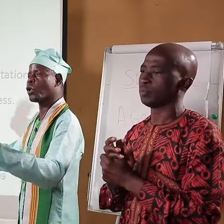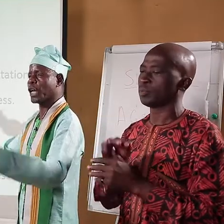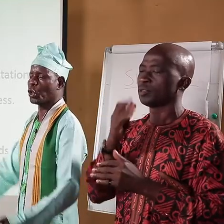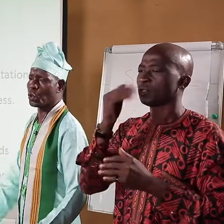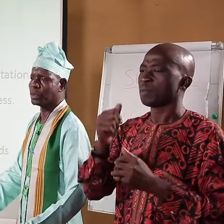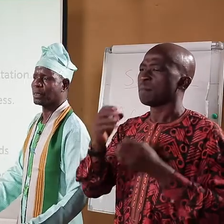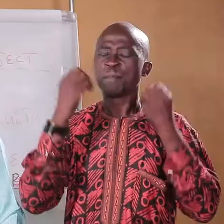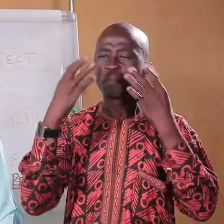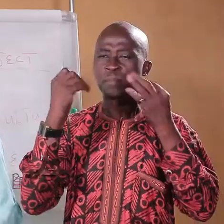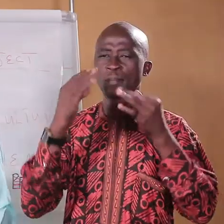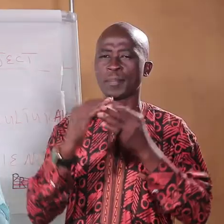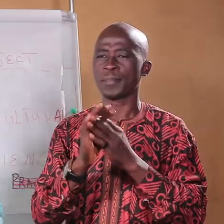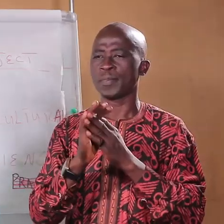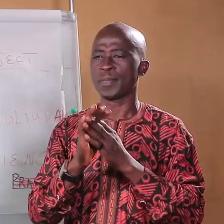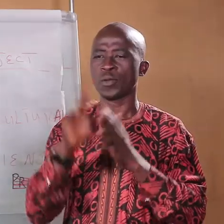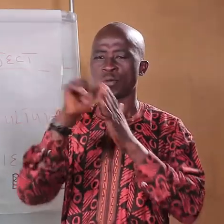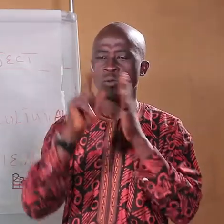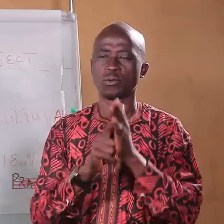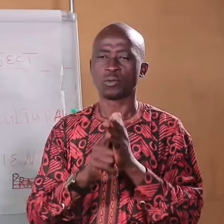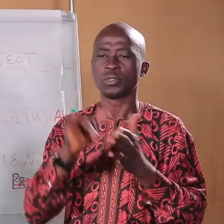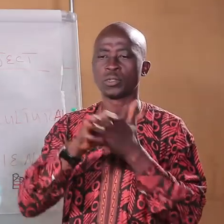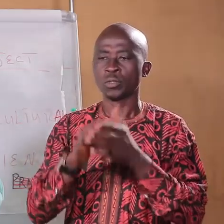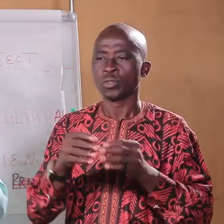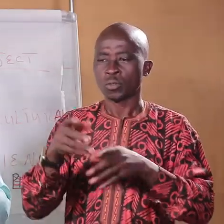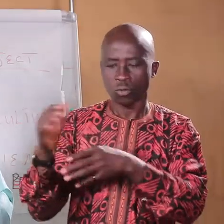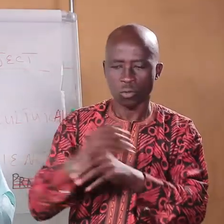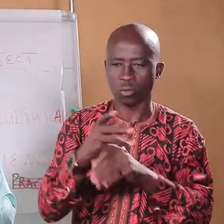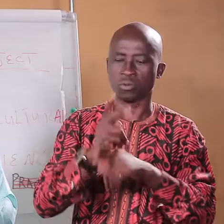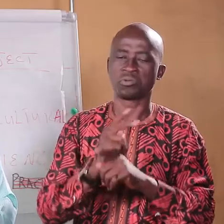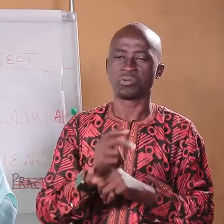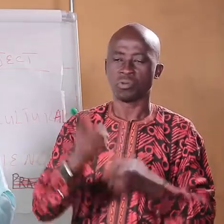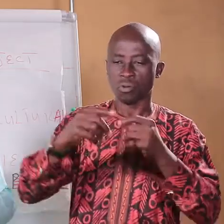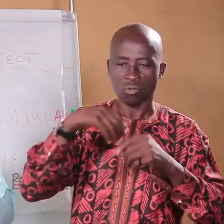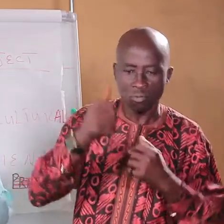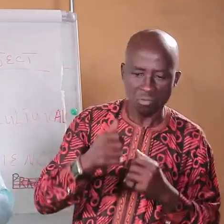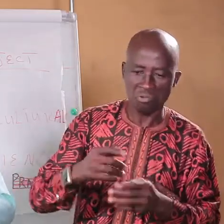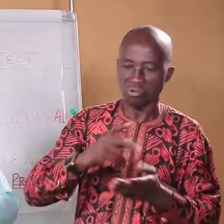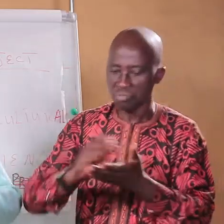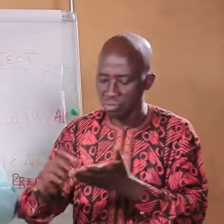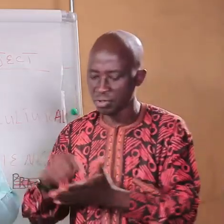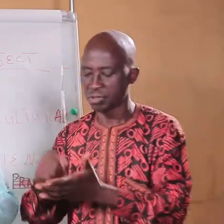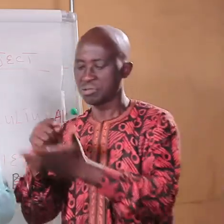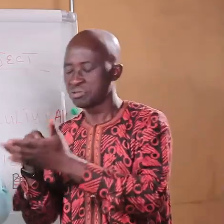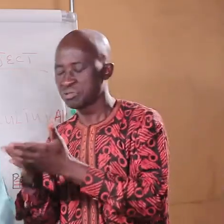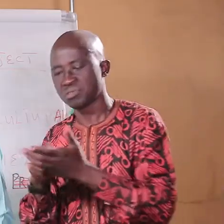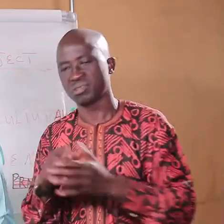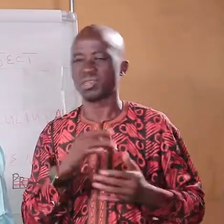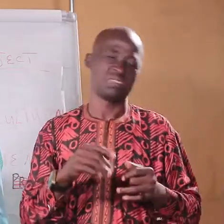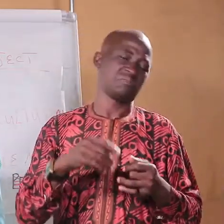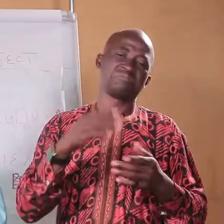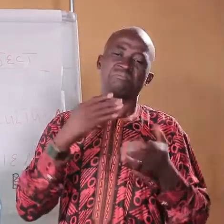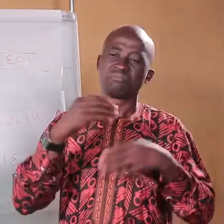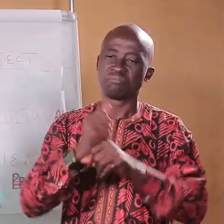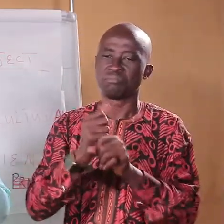before you collect loan. Come tomorrow, fill this, bring a guarantee form. All these discourage an illiterate